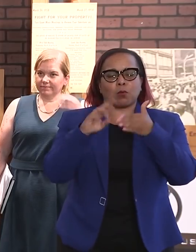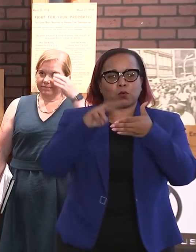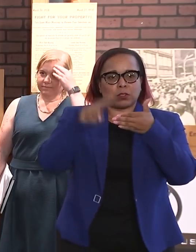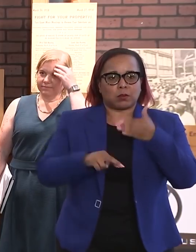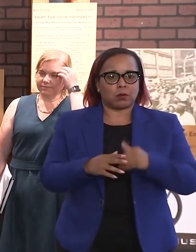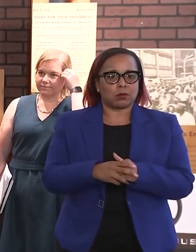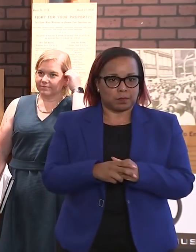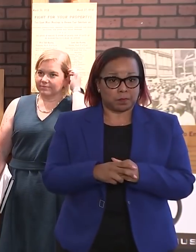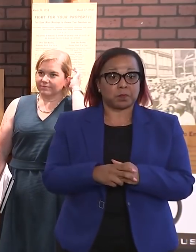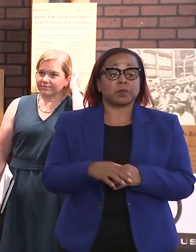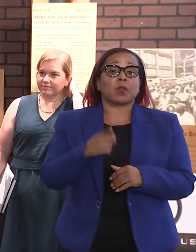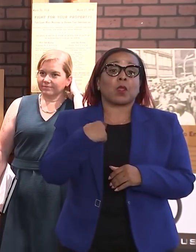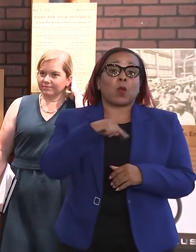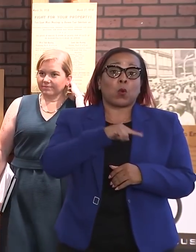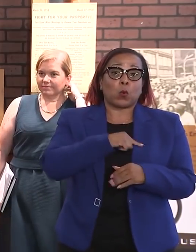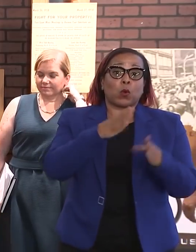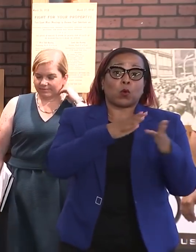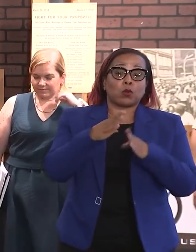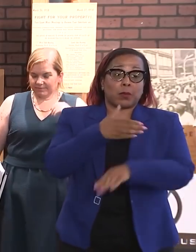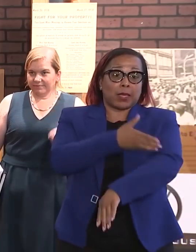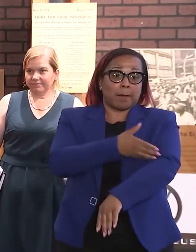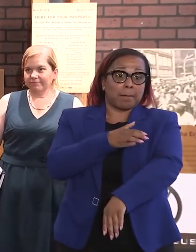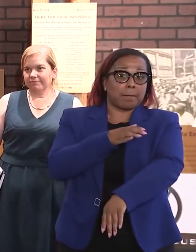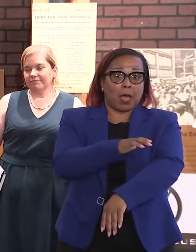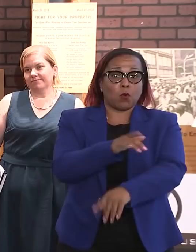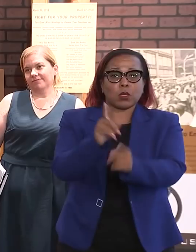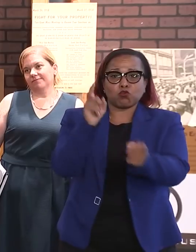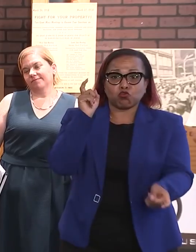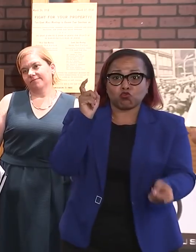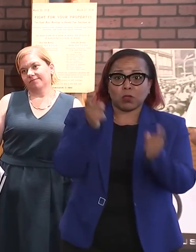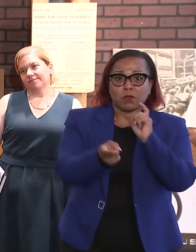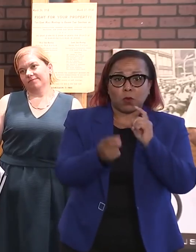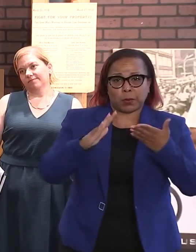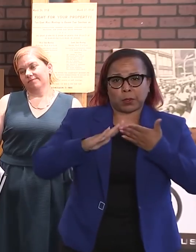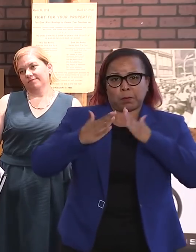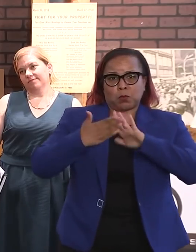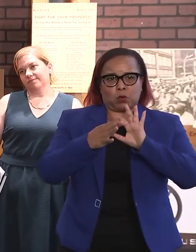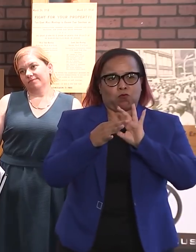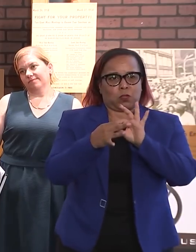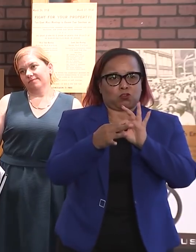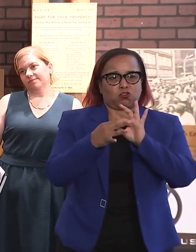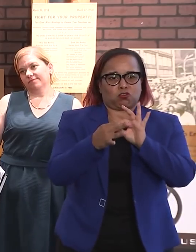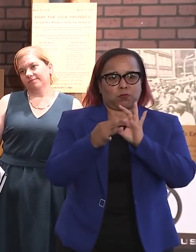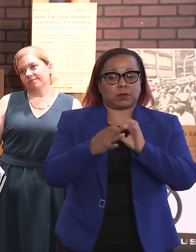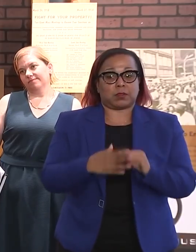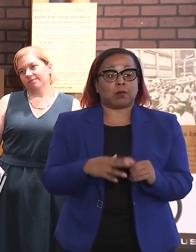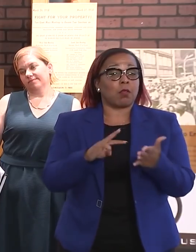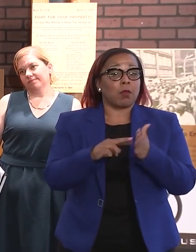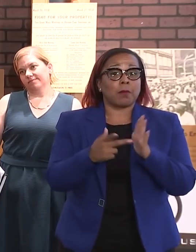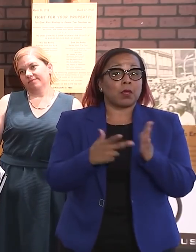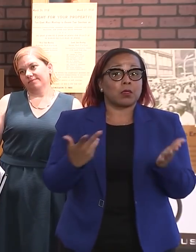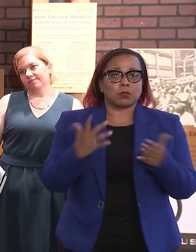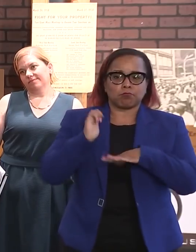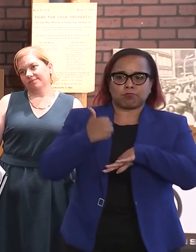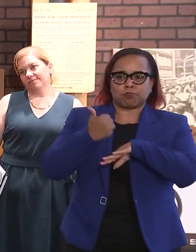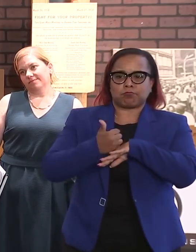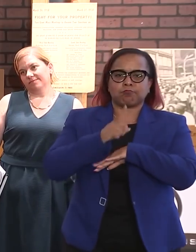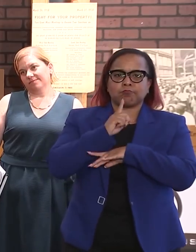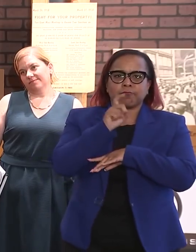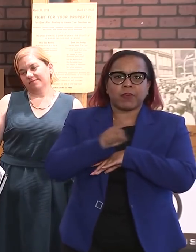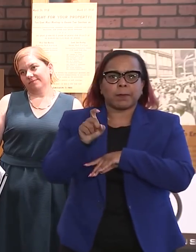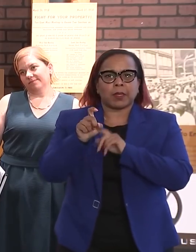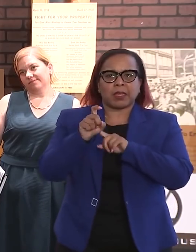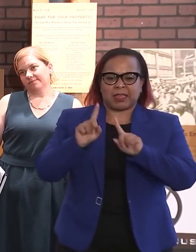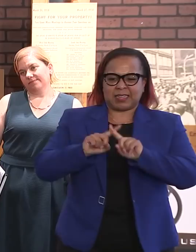results. And we're going to be empowering transformative community relationships. That means designing